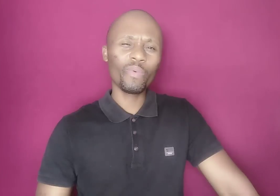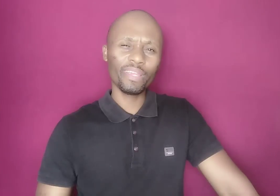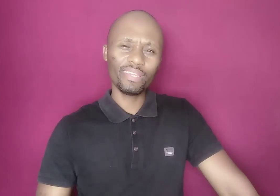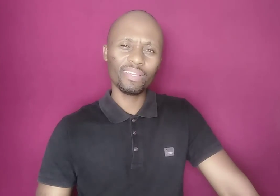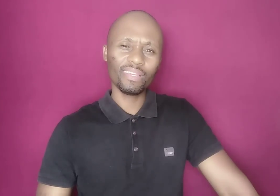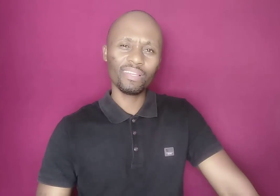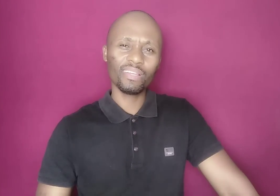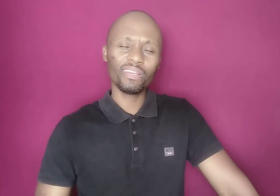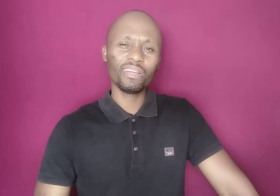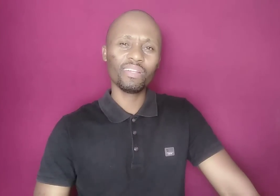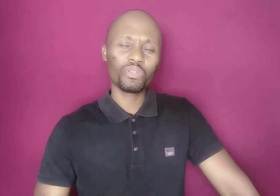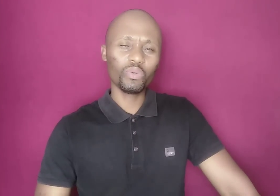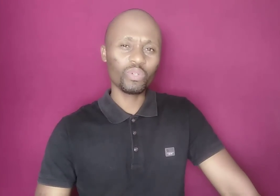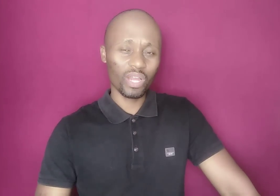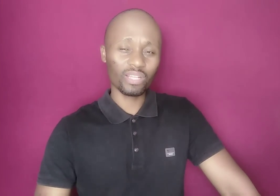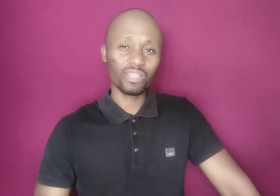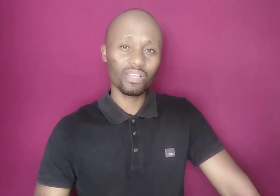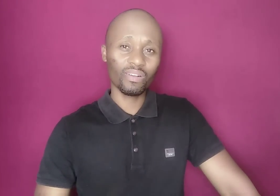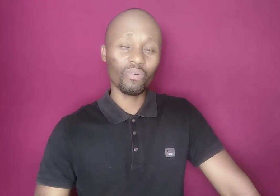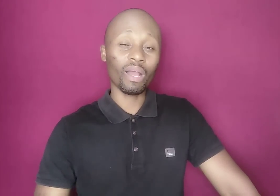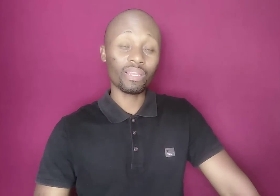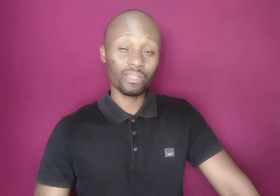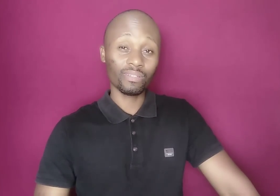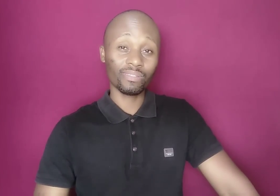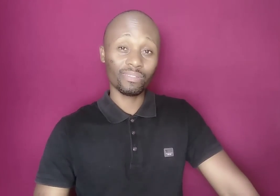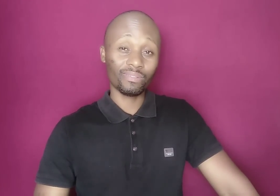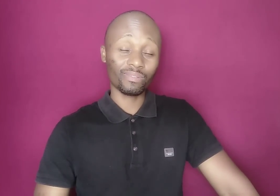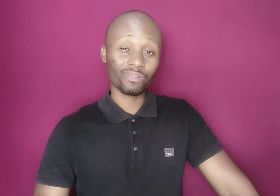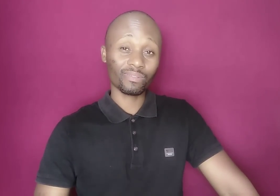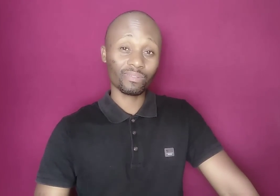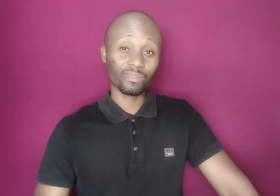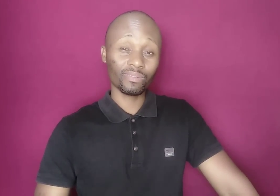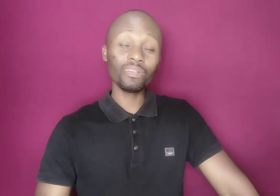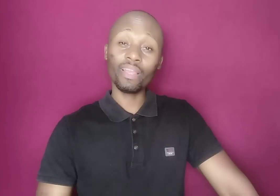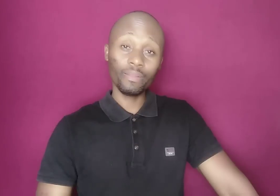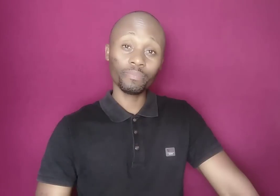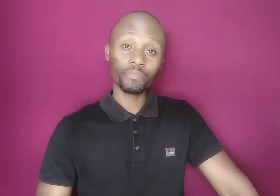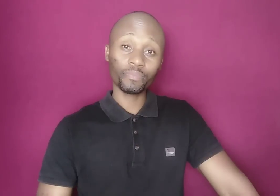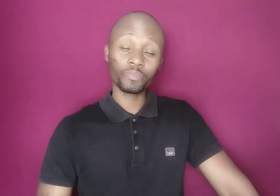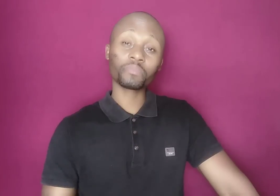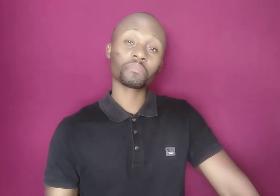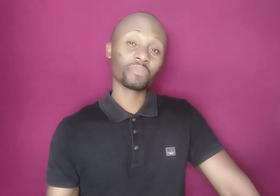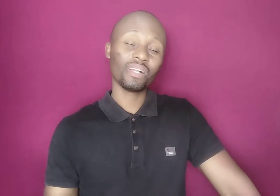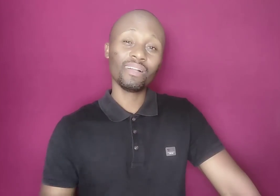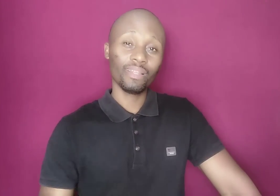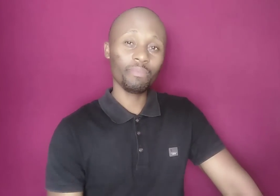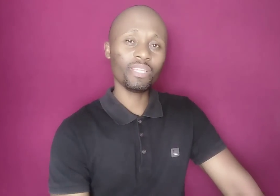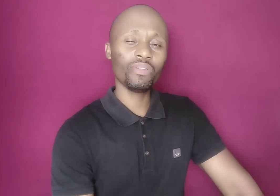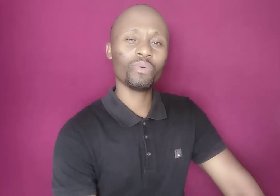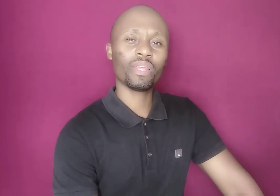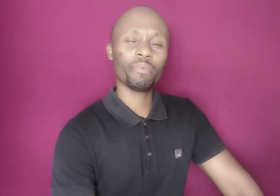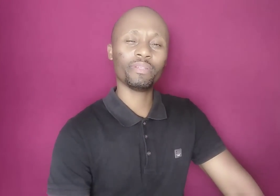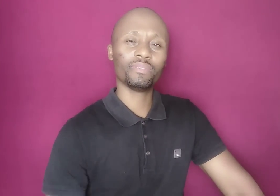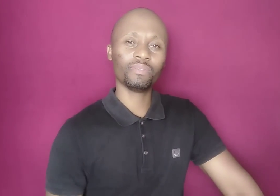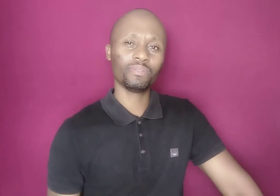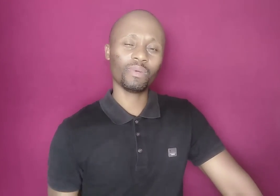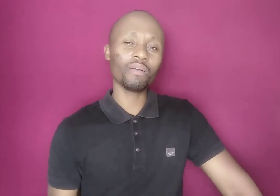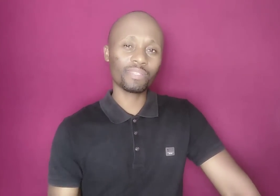weed, do drugs, or what? Okay? Let me tell you what happened, why I'm saying